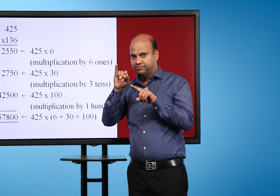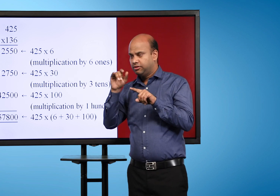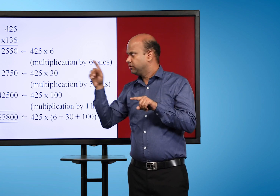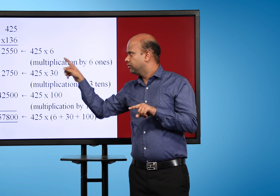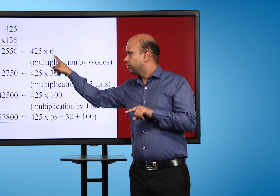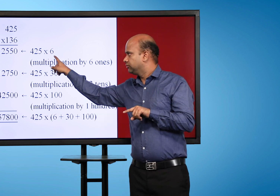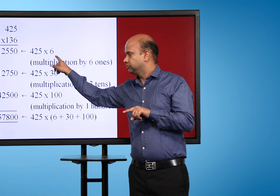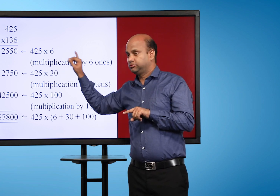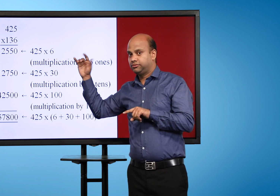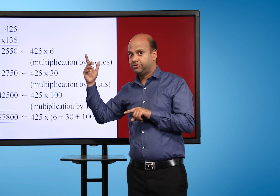425 multiplied by 6